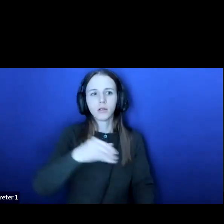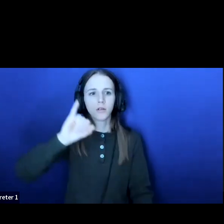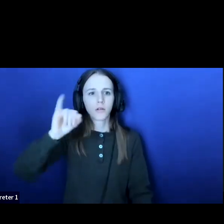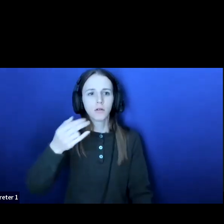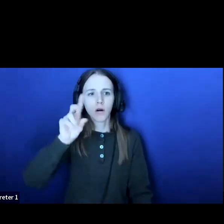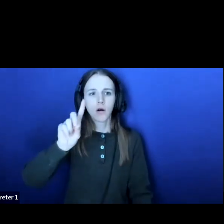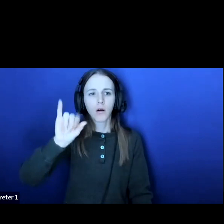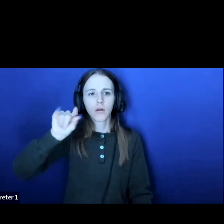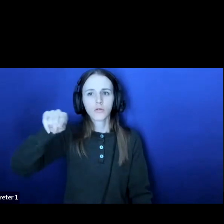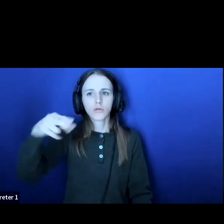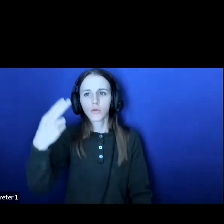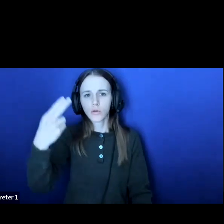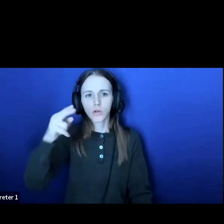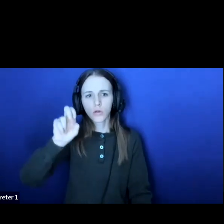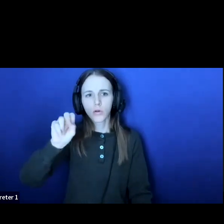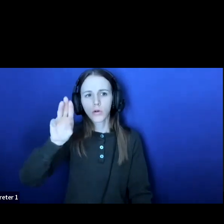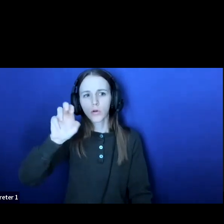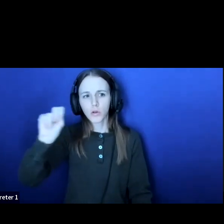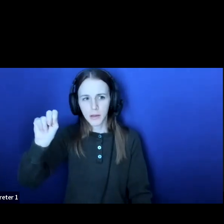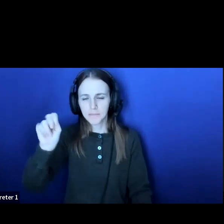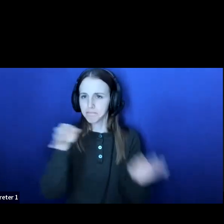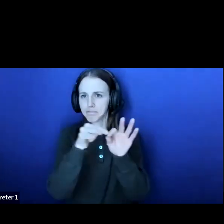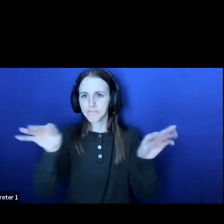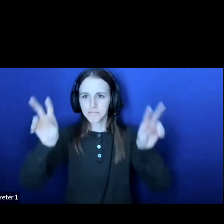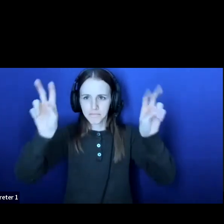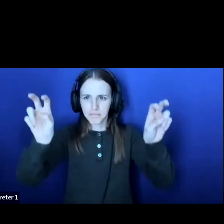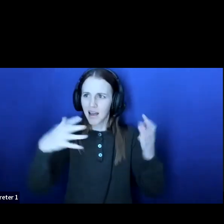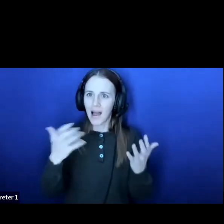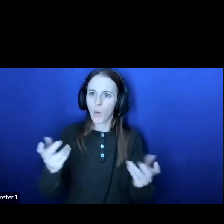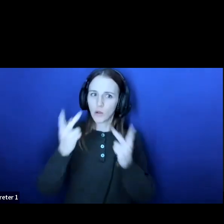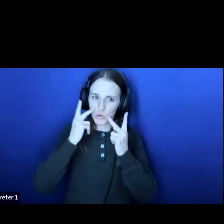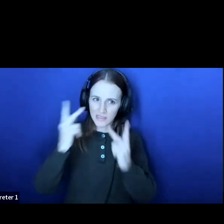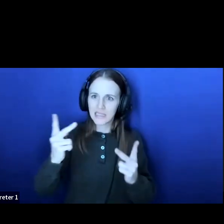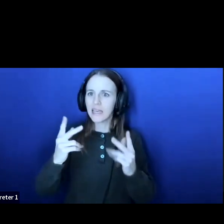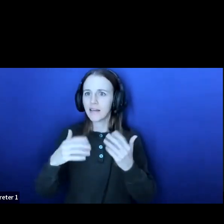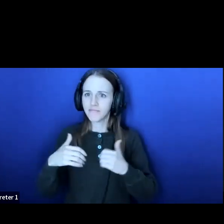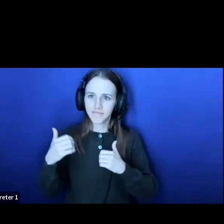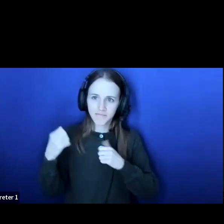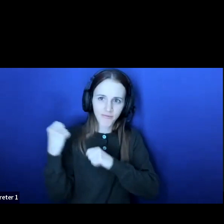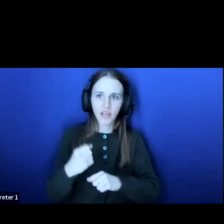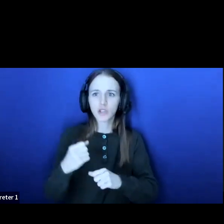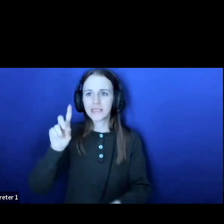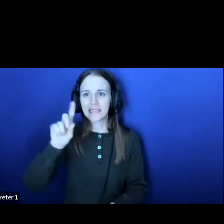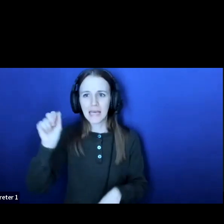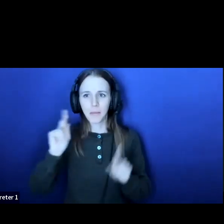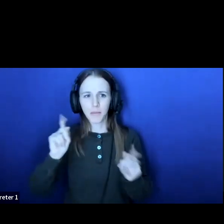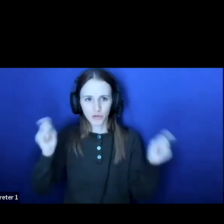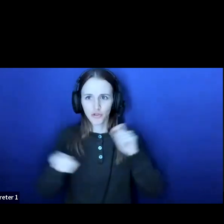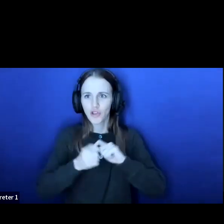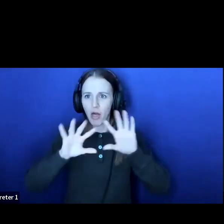who said, "I want to see fiercely disabled people change the world." And nobody can forget